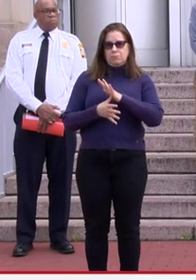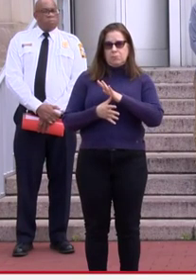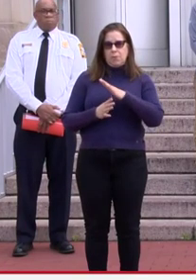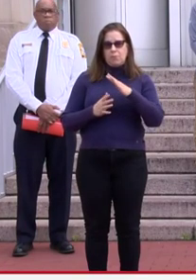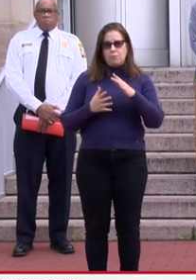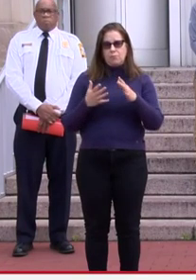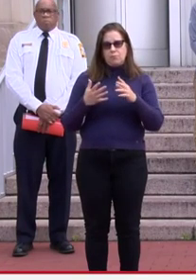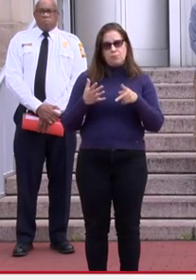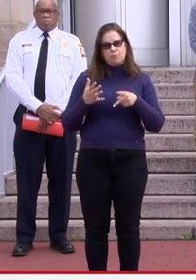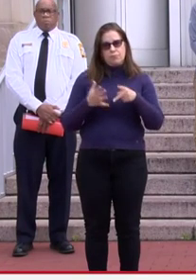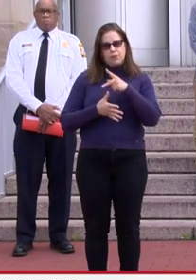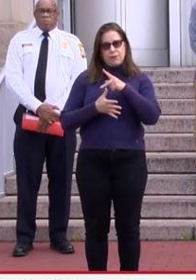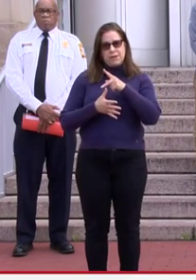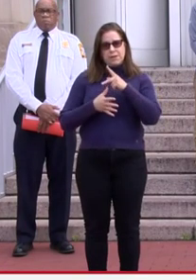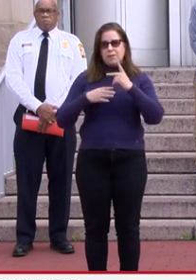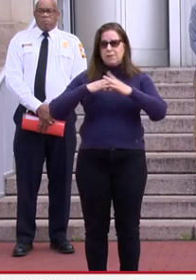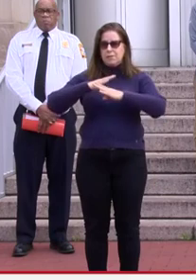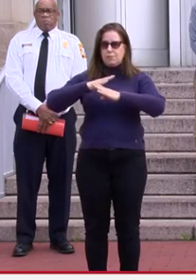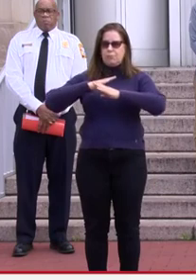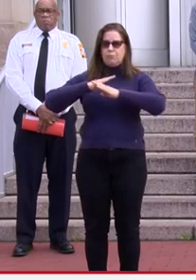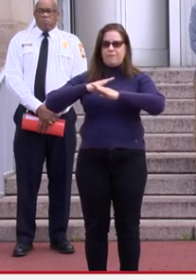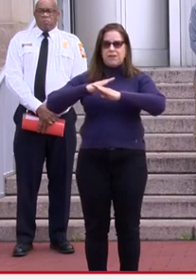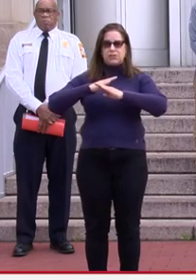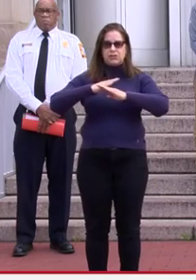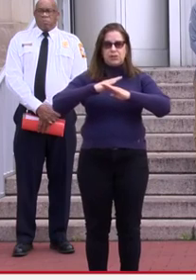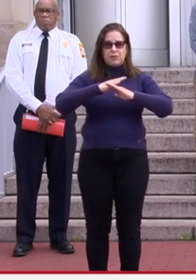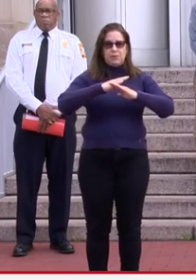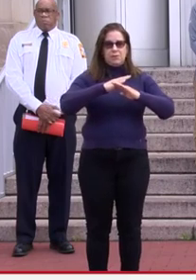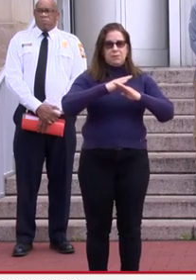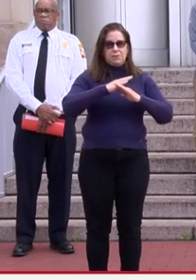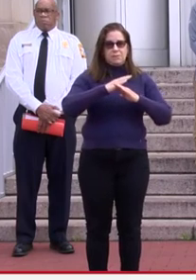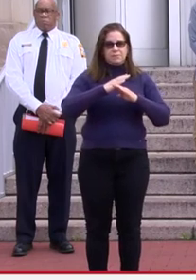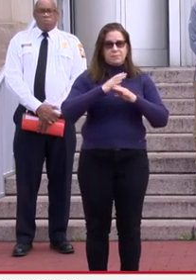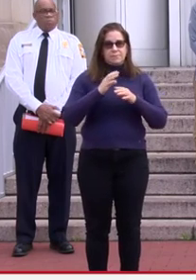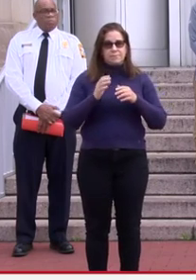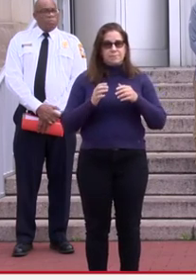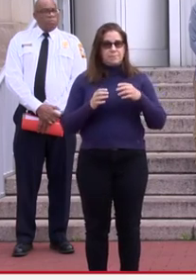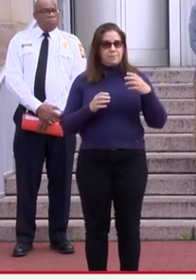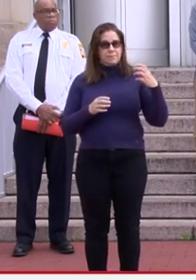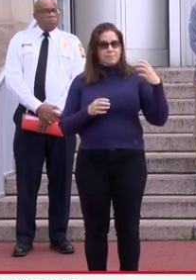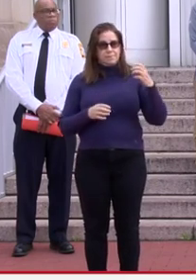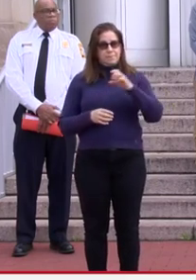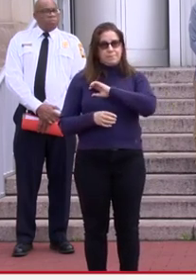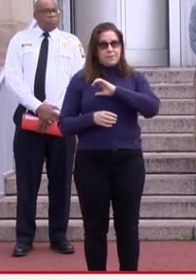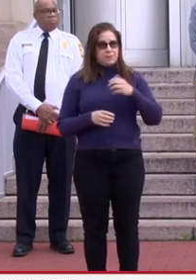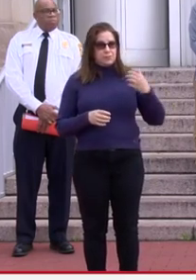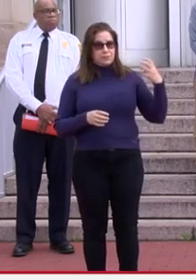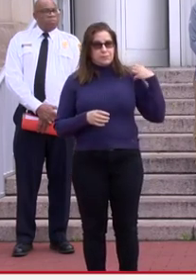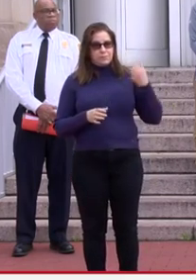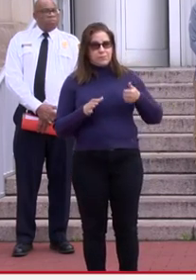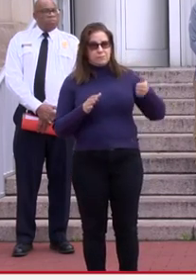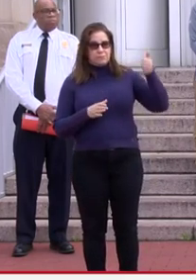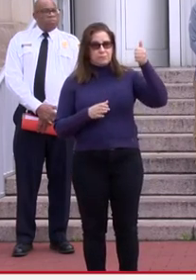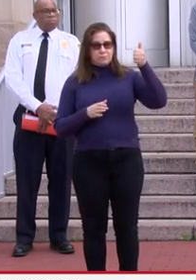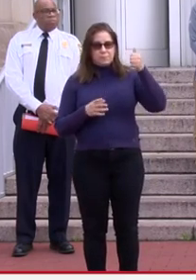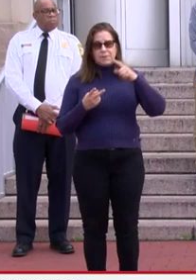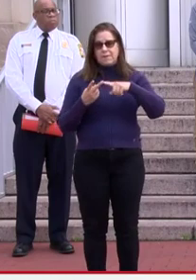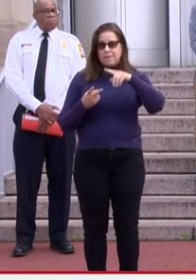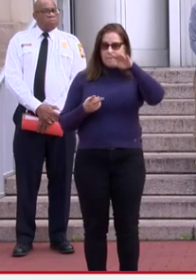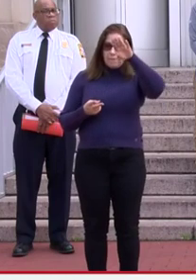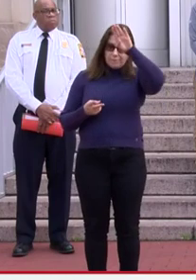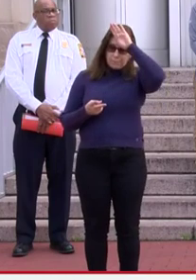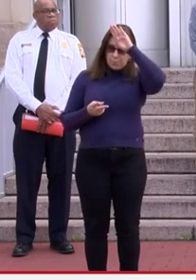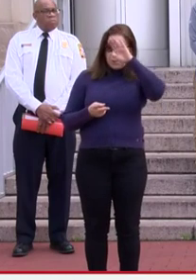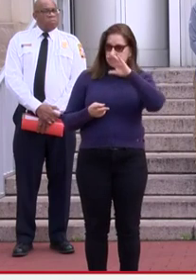prevention, as Chief Newsom outlined in his remarks, as well as Chief Dean. The goal is to focus on how we